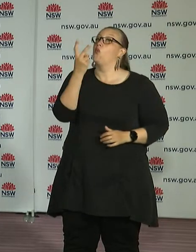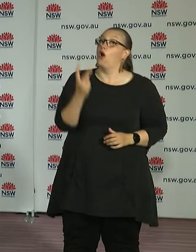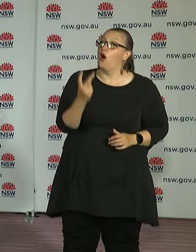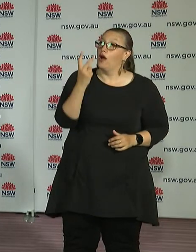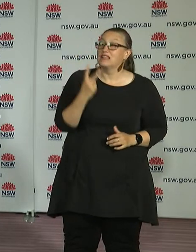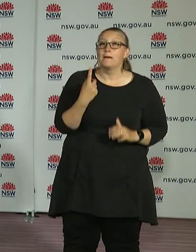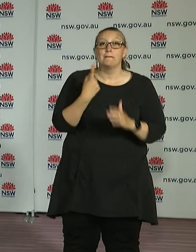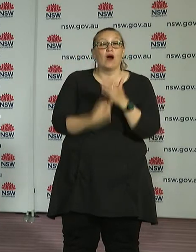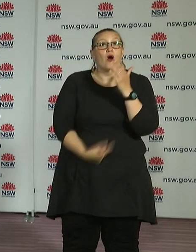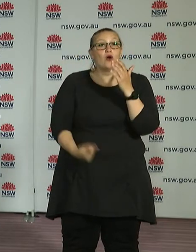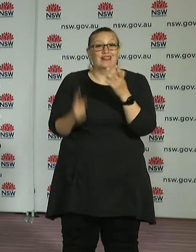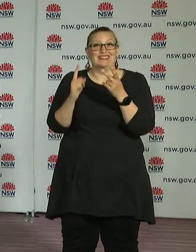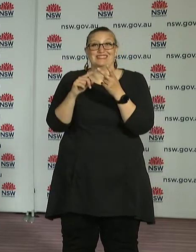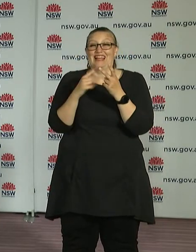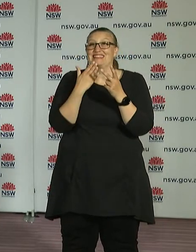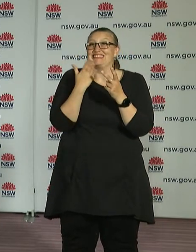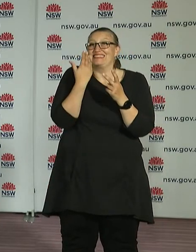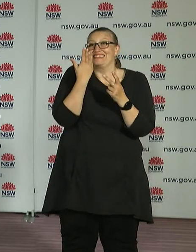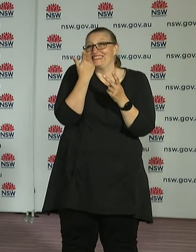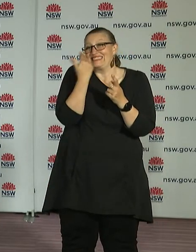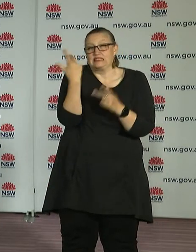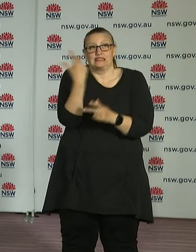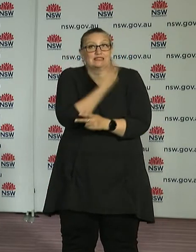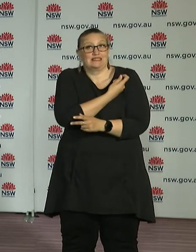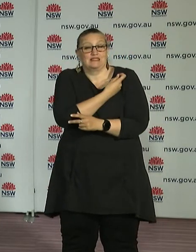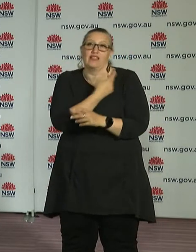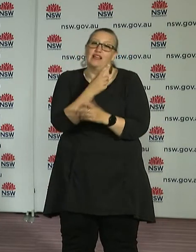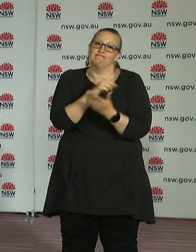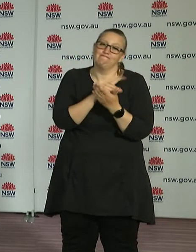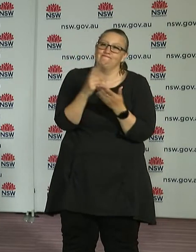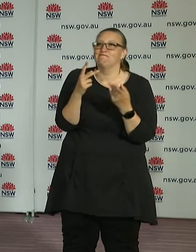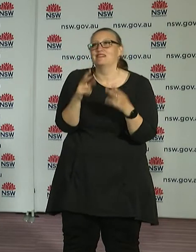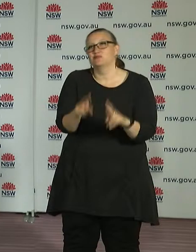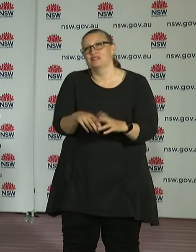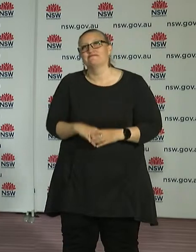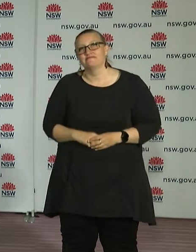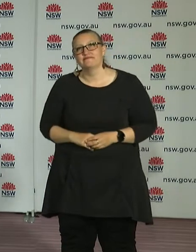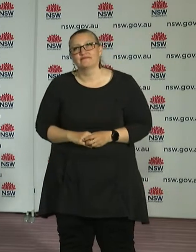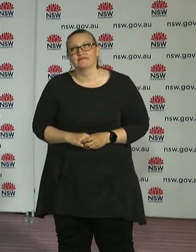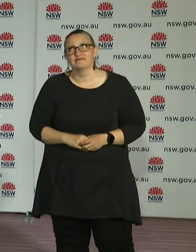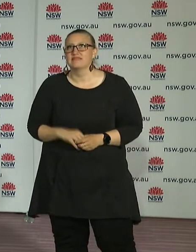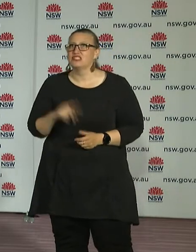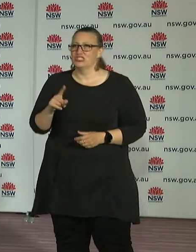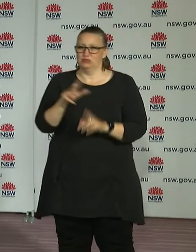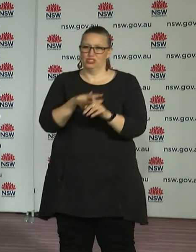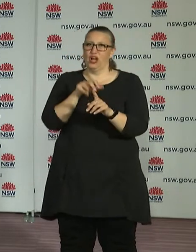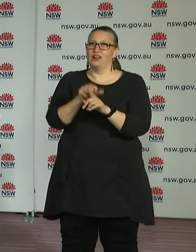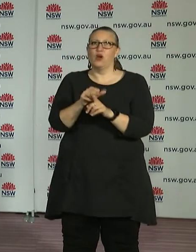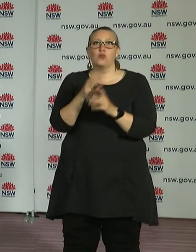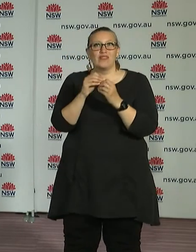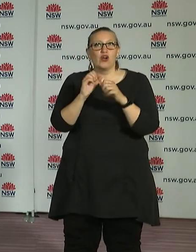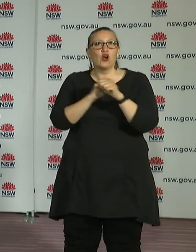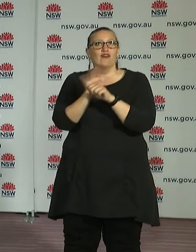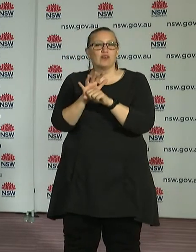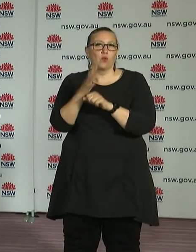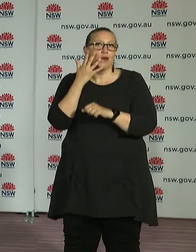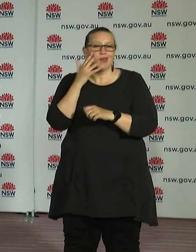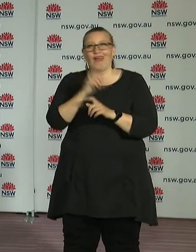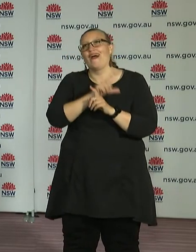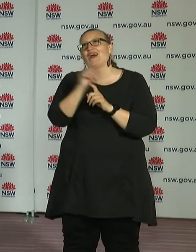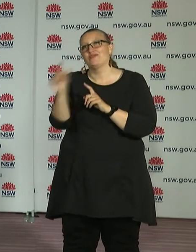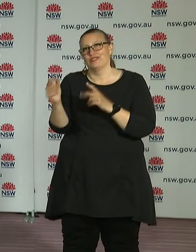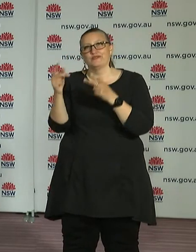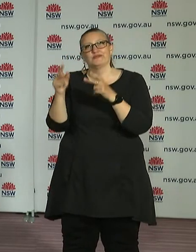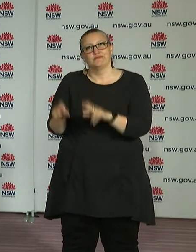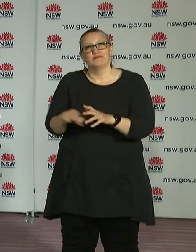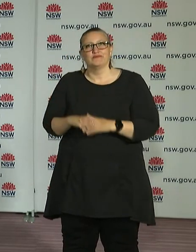but had only just received the second dose shortly before her death, and she was diagnosed after her death. And then there was a